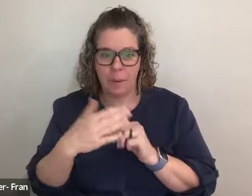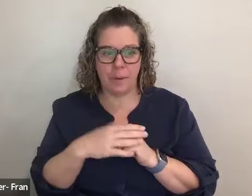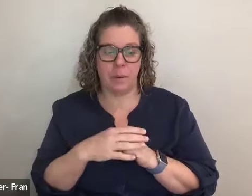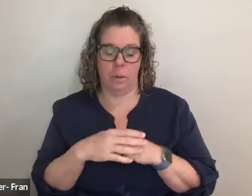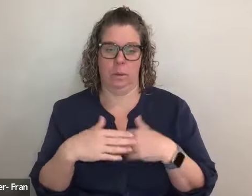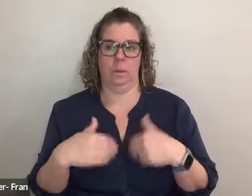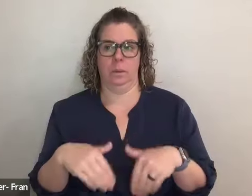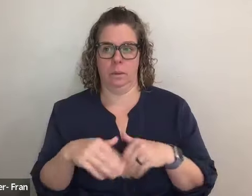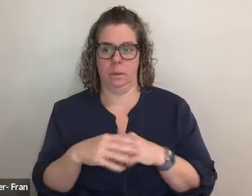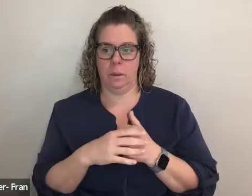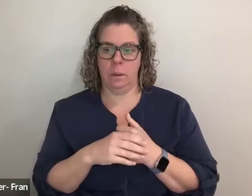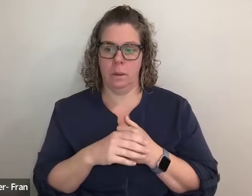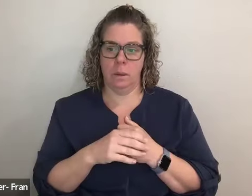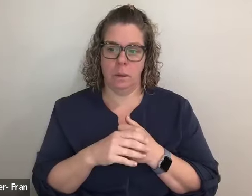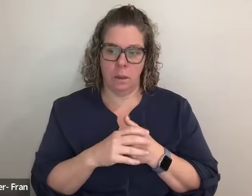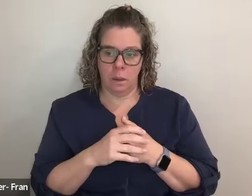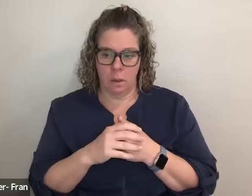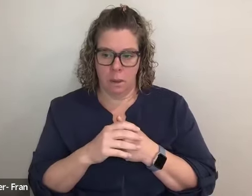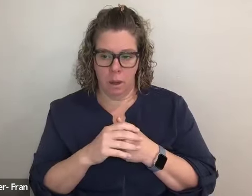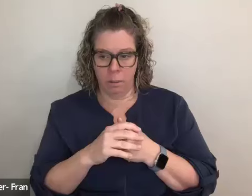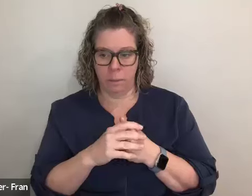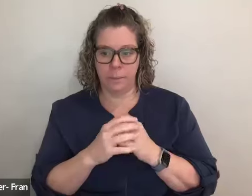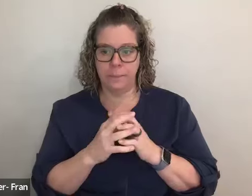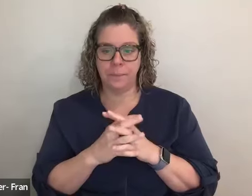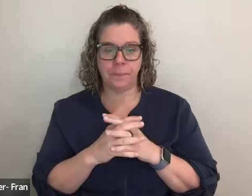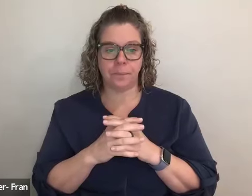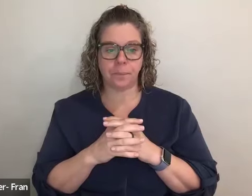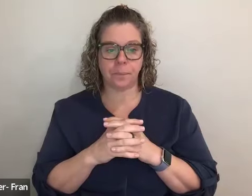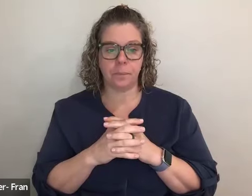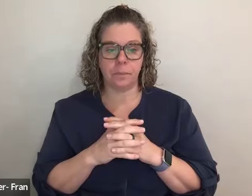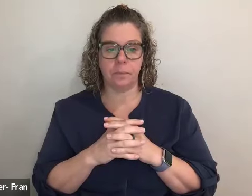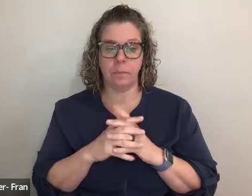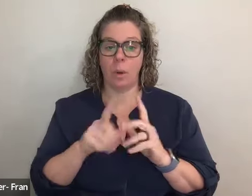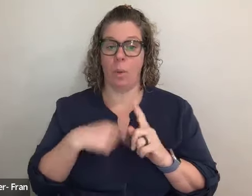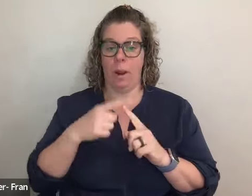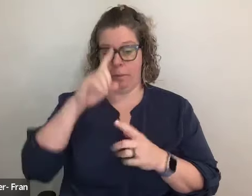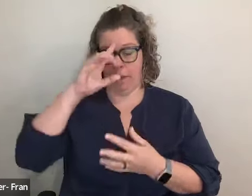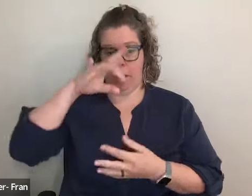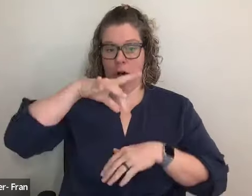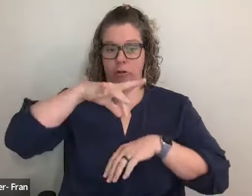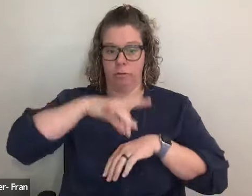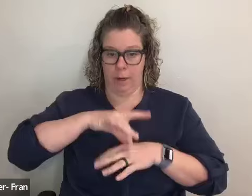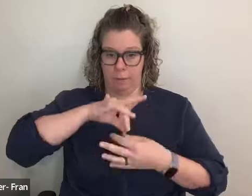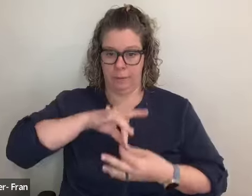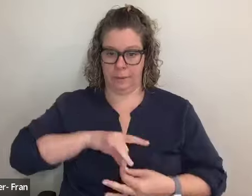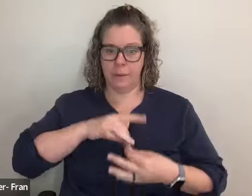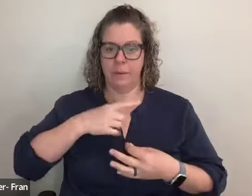pretty heavy, but kind of cool. When we are grounded, we have a sense of self in relationship to present time and